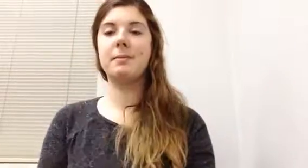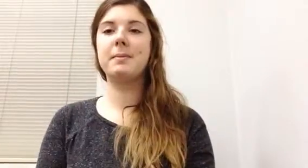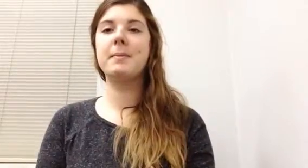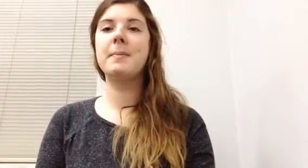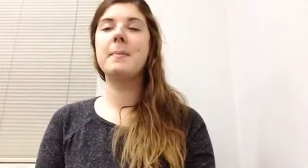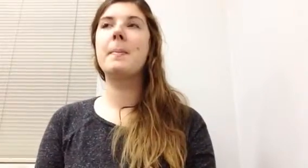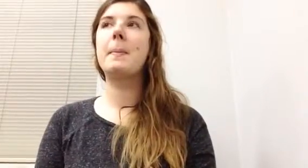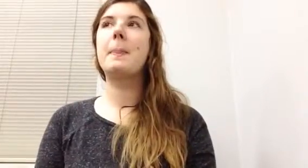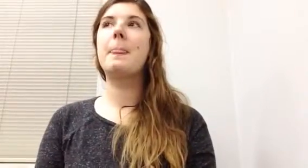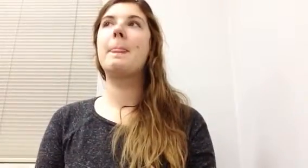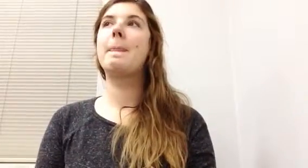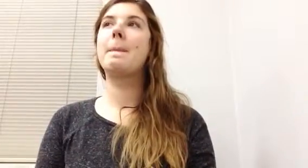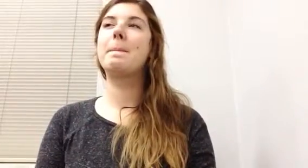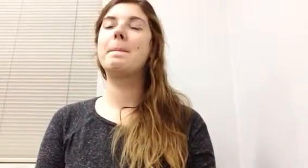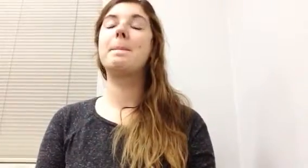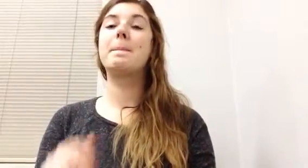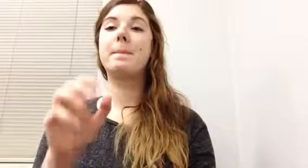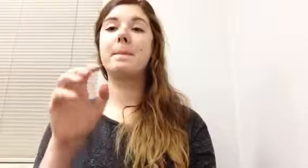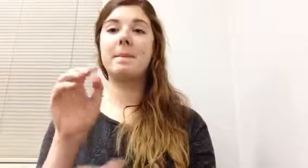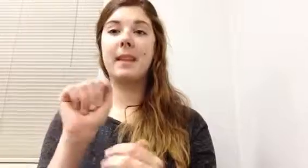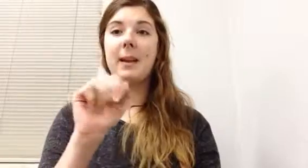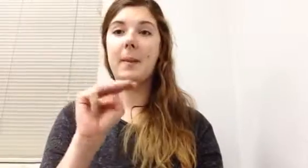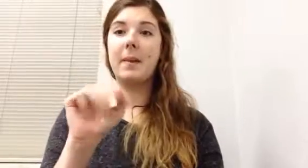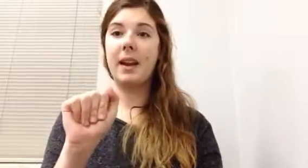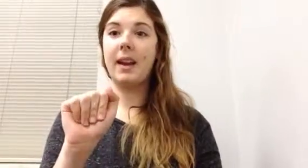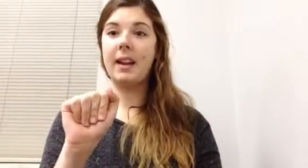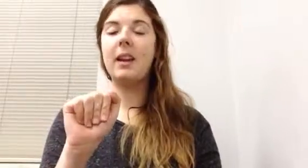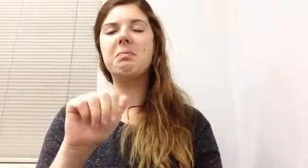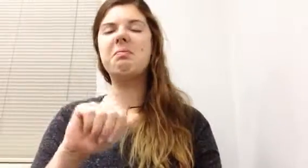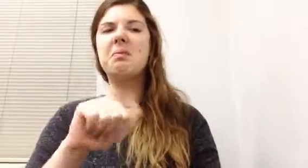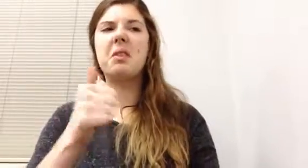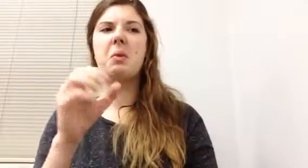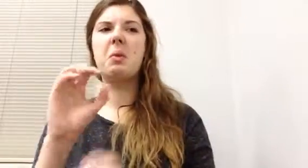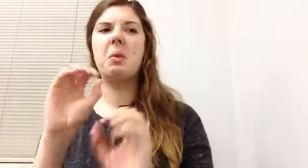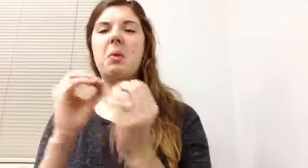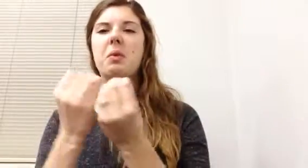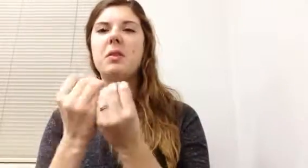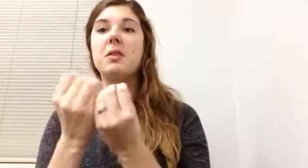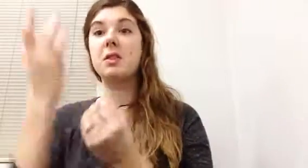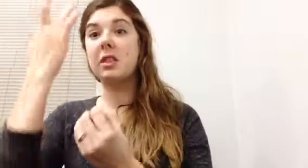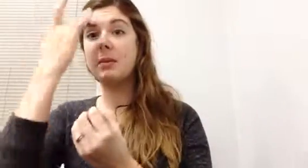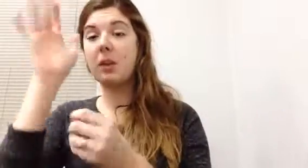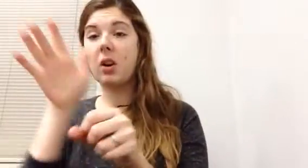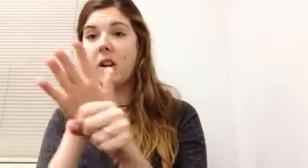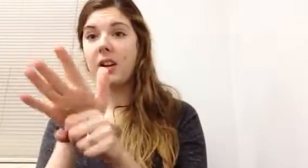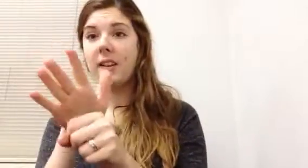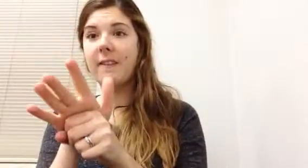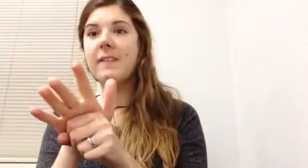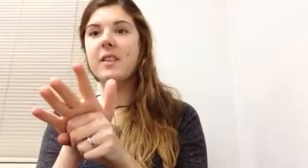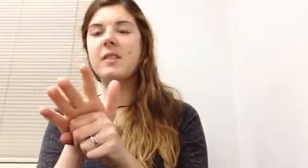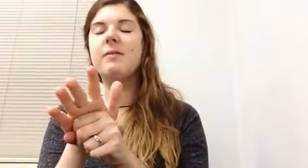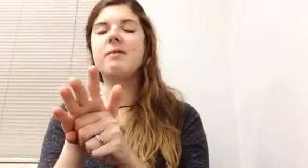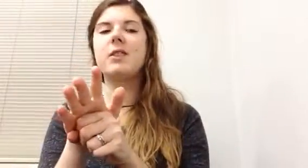doctor, the AMA and other organizations are smart enough to keep the doctors in charge. Managed care means an